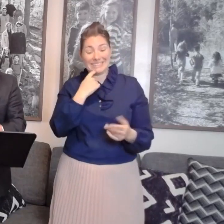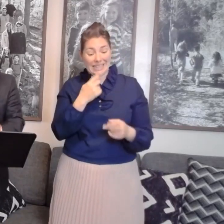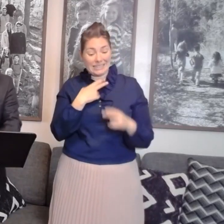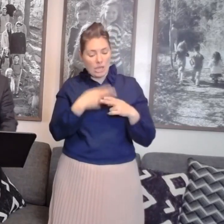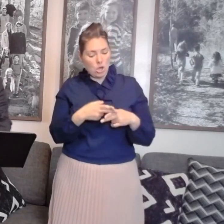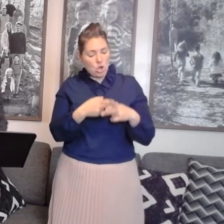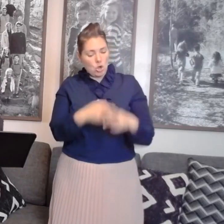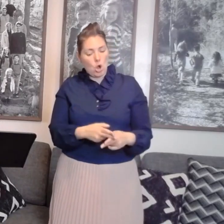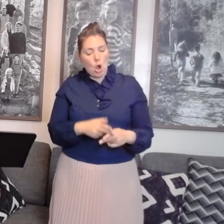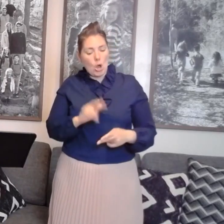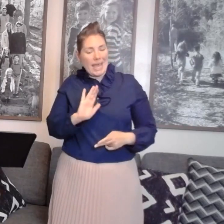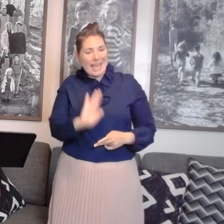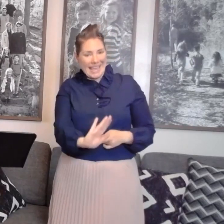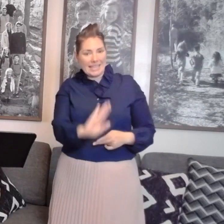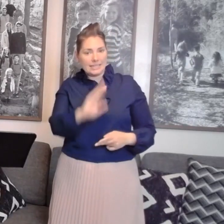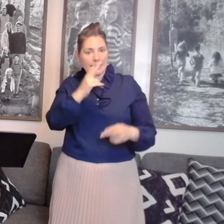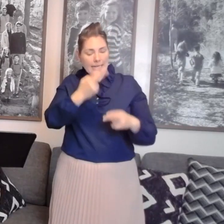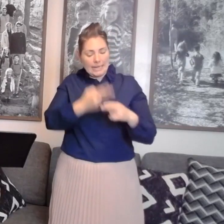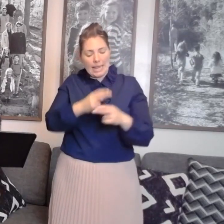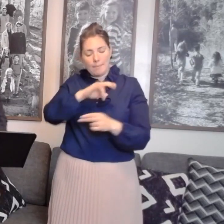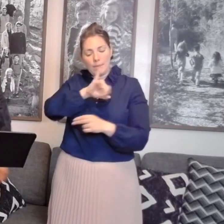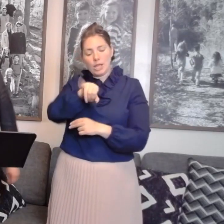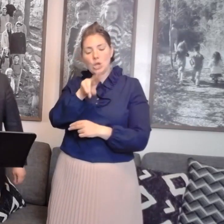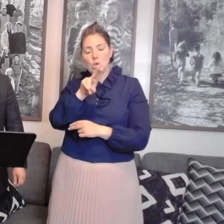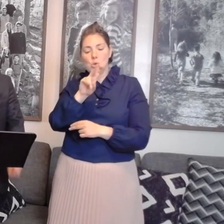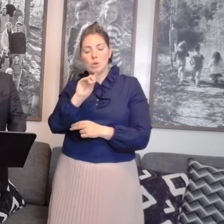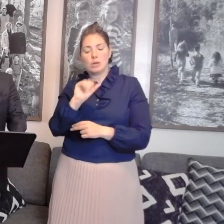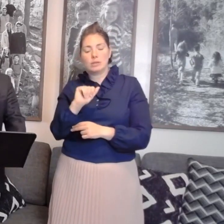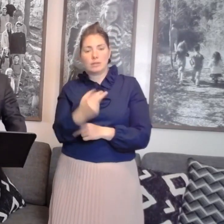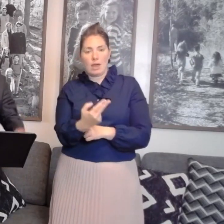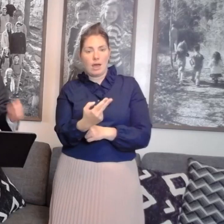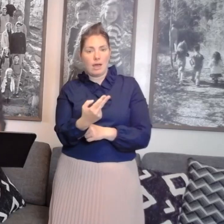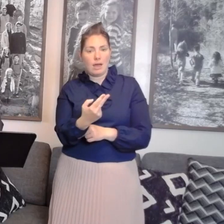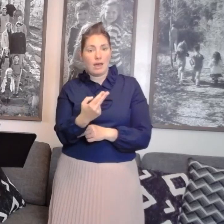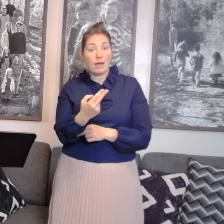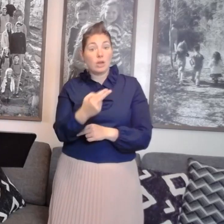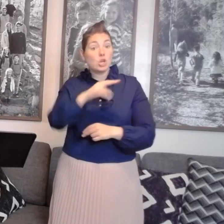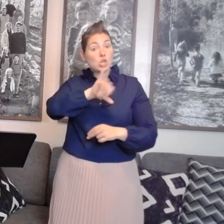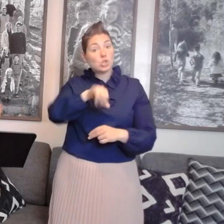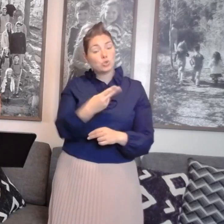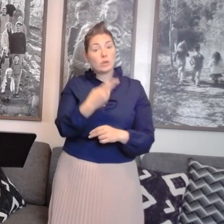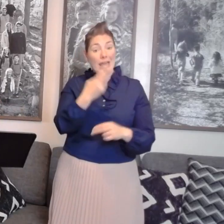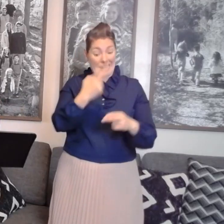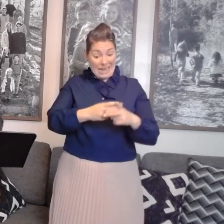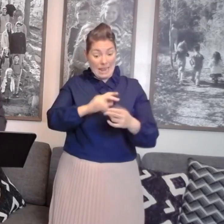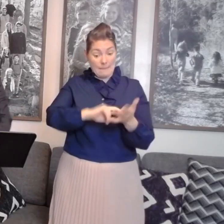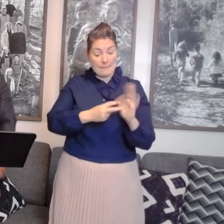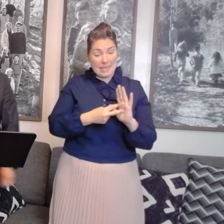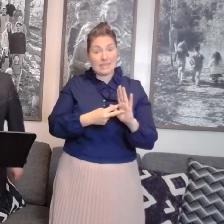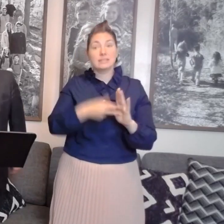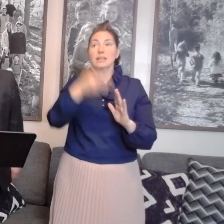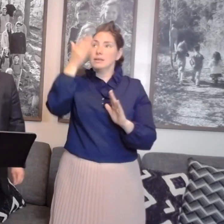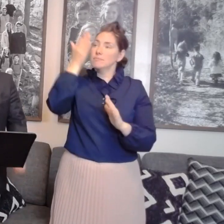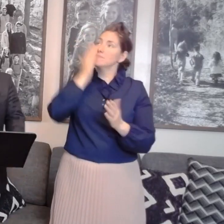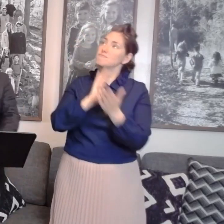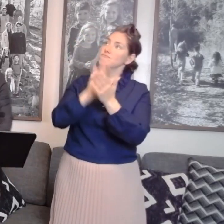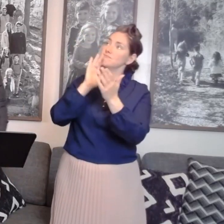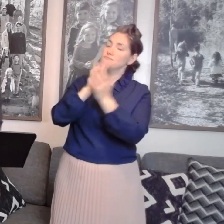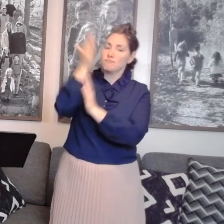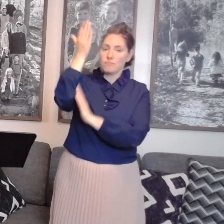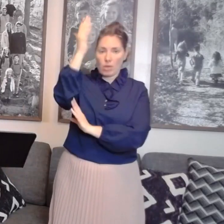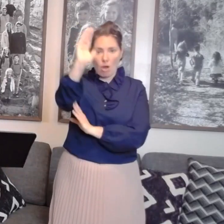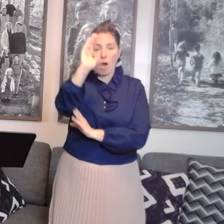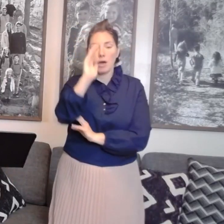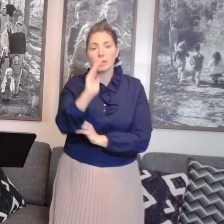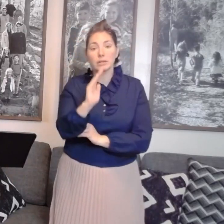called his name Judah. Judah means may God be praised. And in our